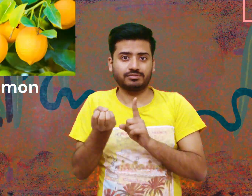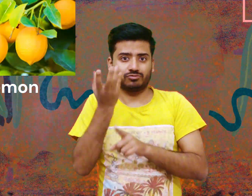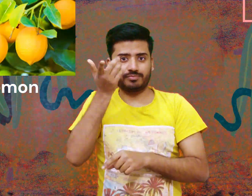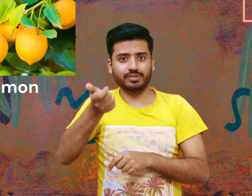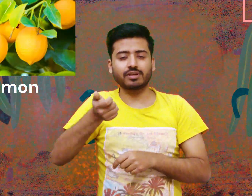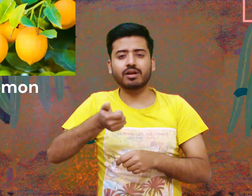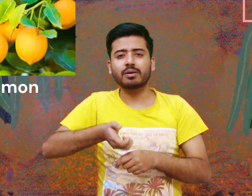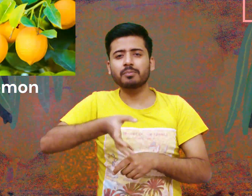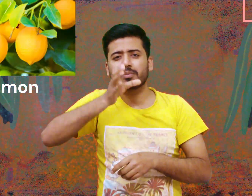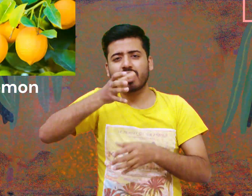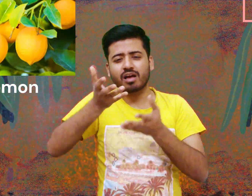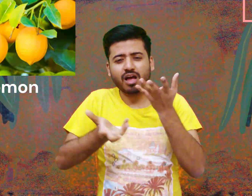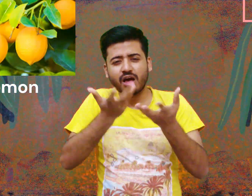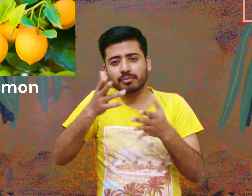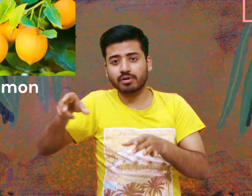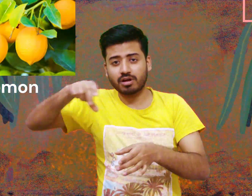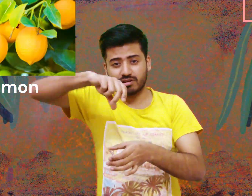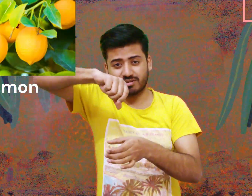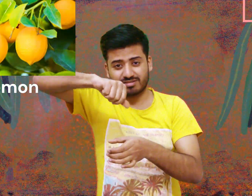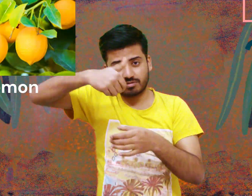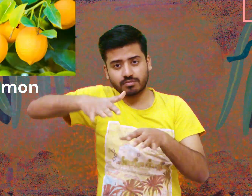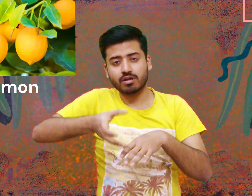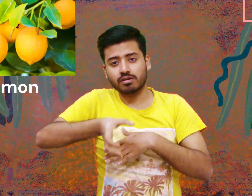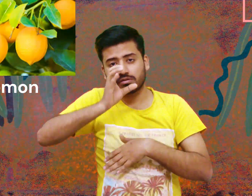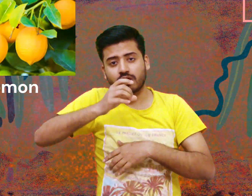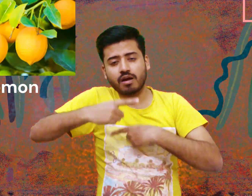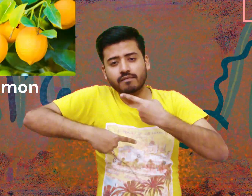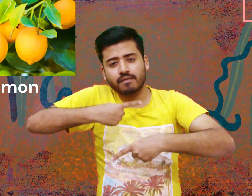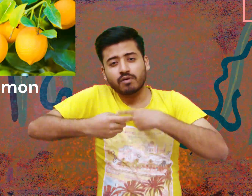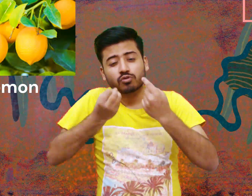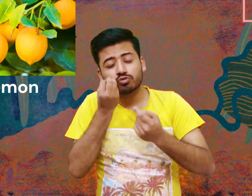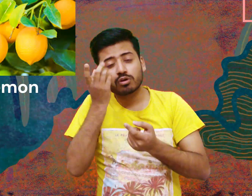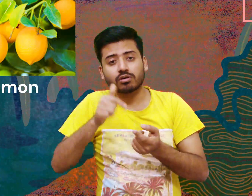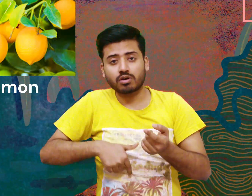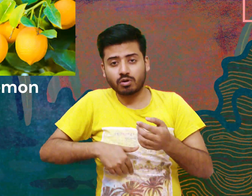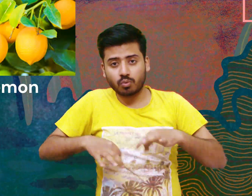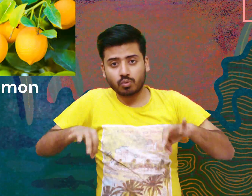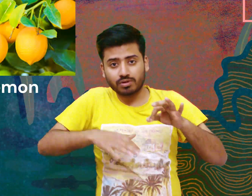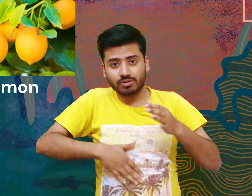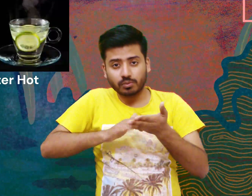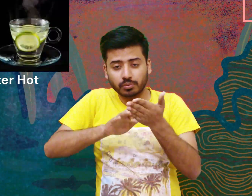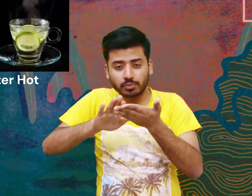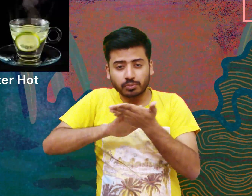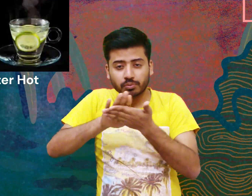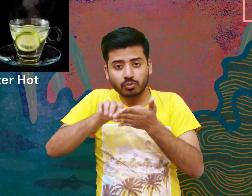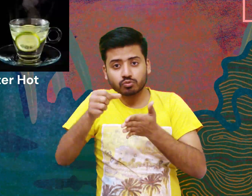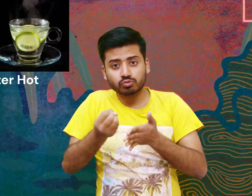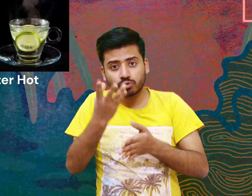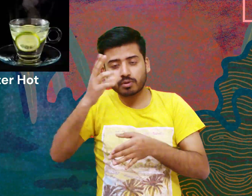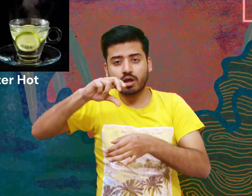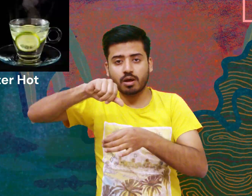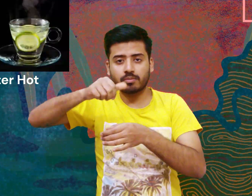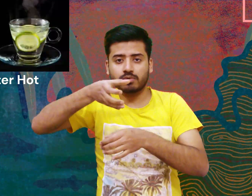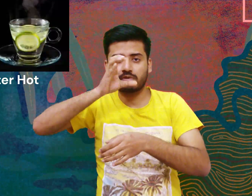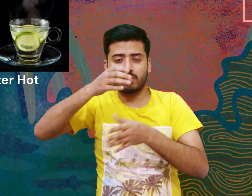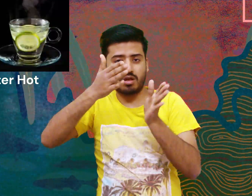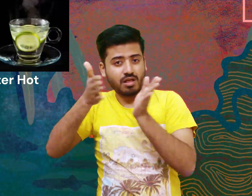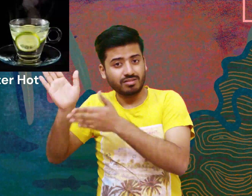a fluoride toothpaste and floss regularly. Limit staining foods and drinks. Reduce your intake of coffee, tea,